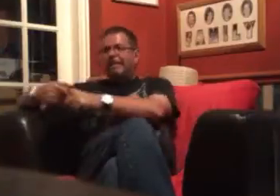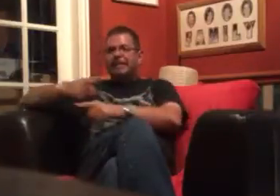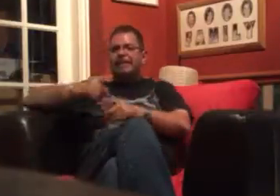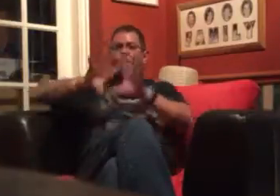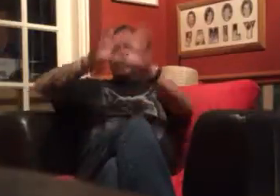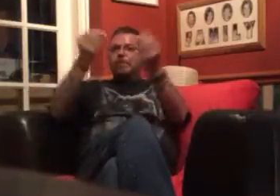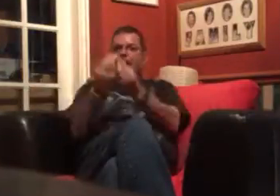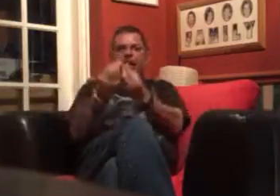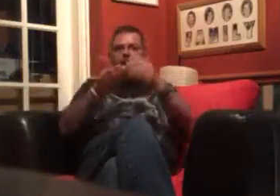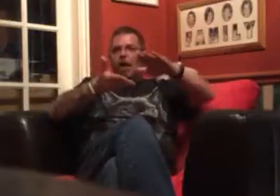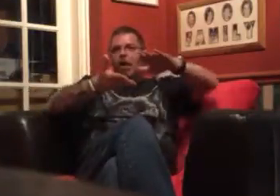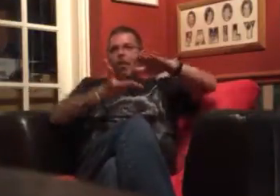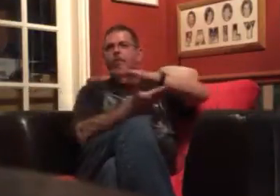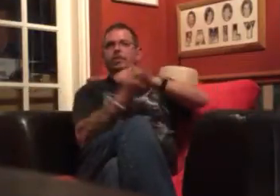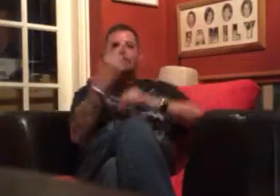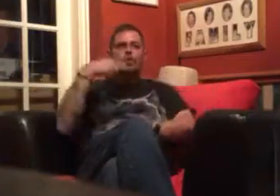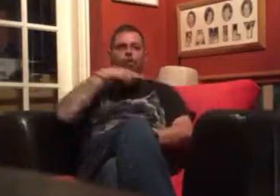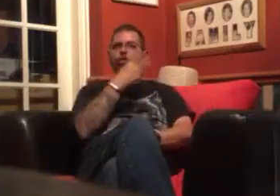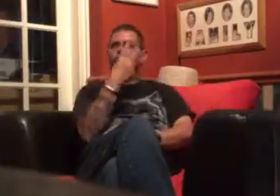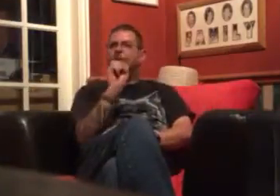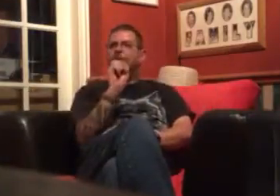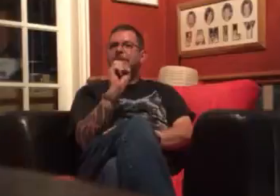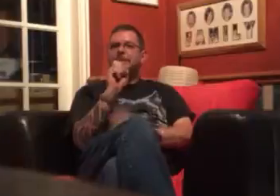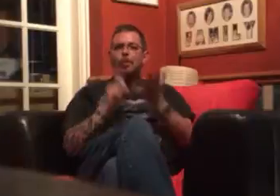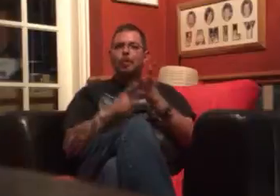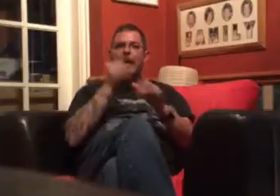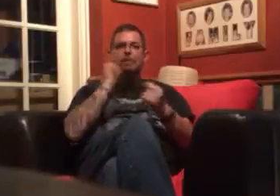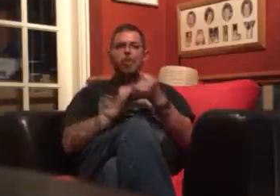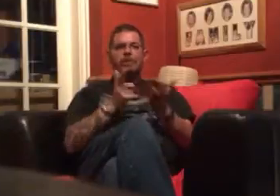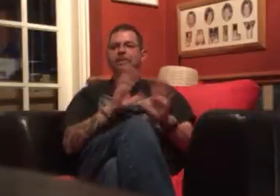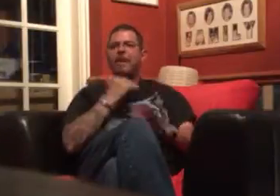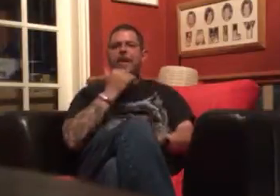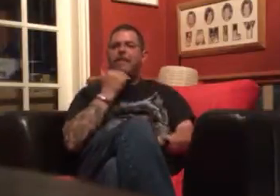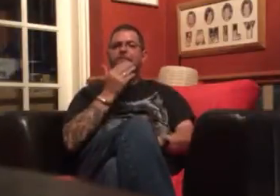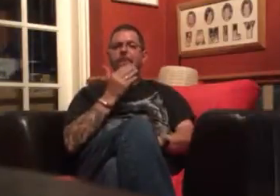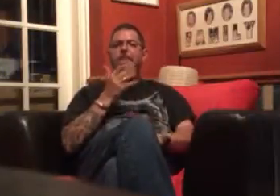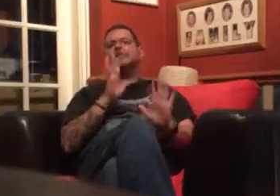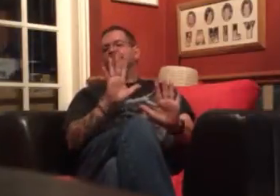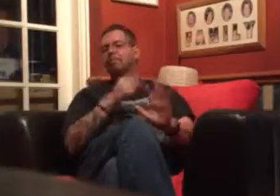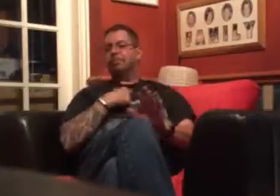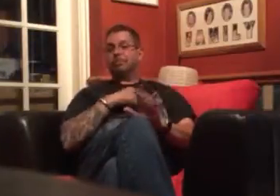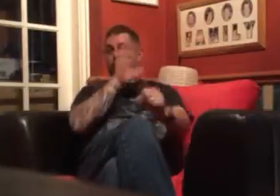D, E, and altogether the 4 A-levels have come together, but 200 points, and it's not